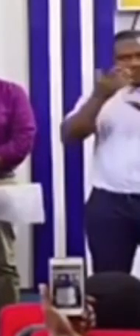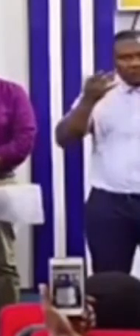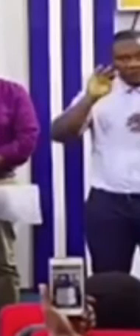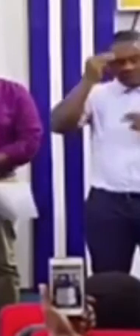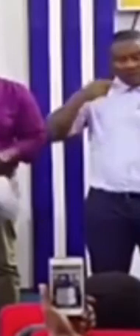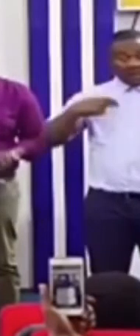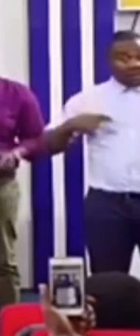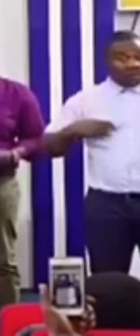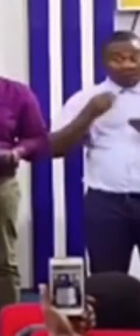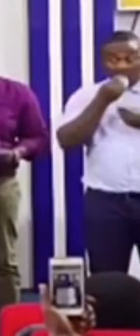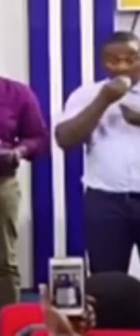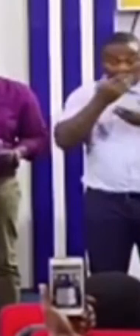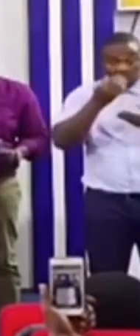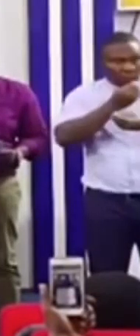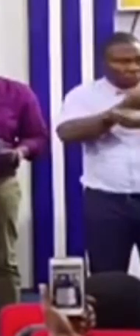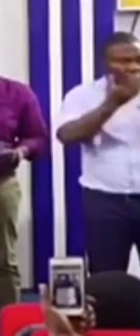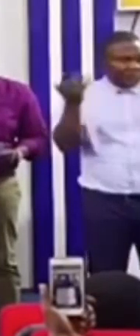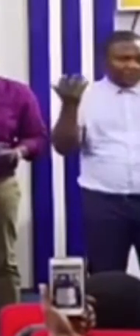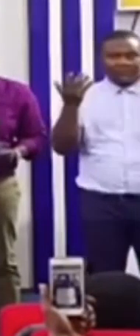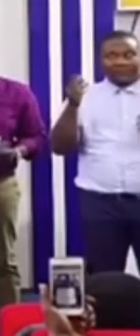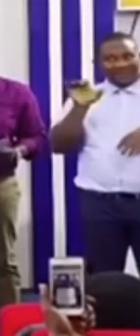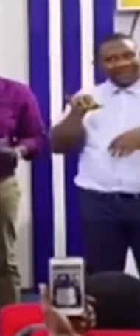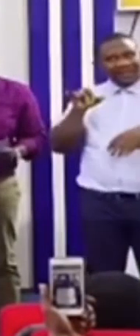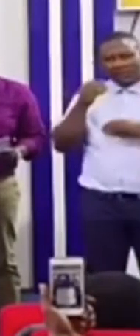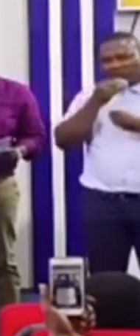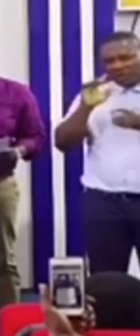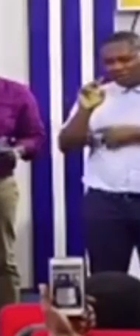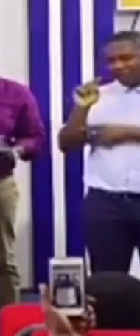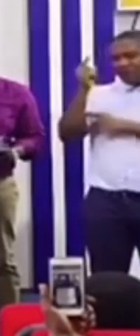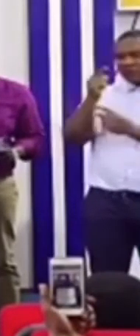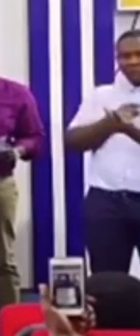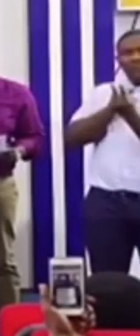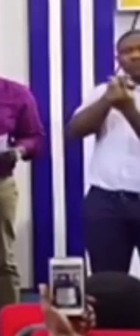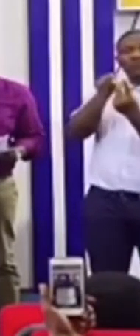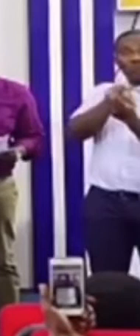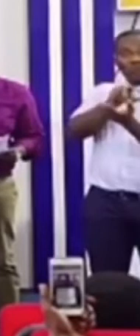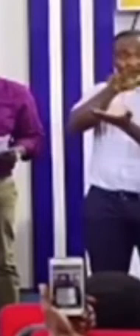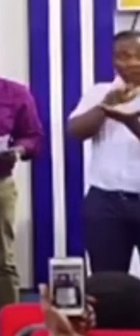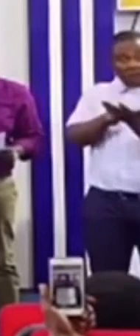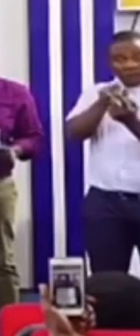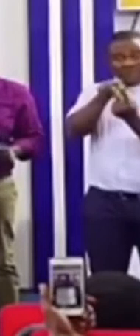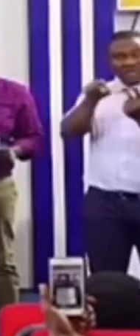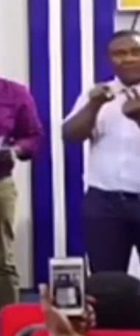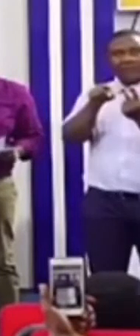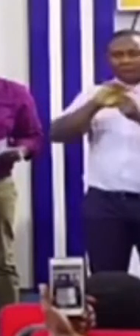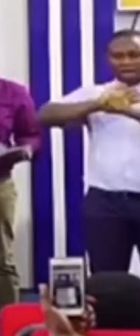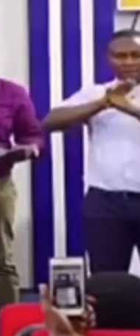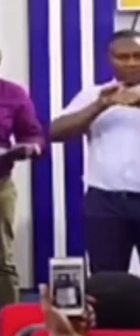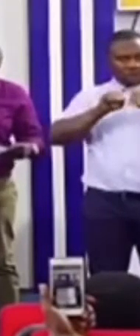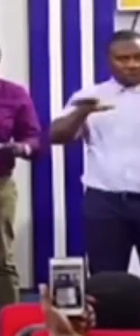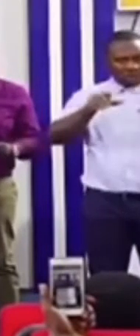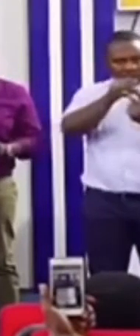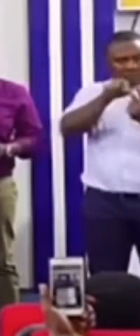and Information that announced the first two confirmed COVID-19 cases and